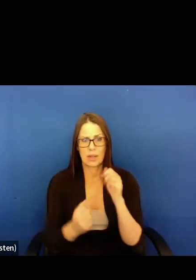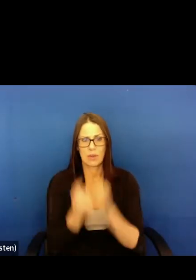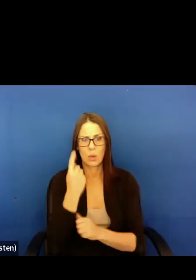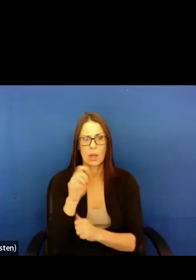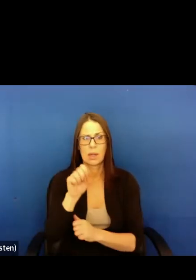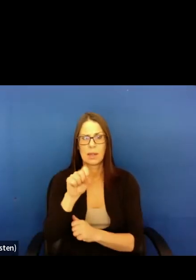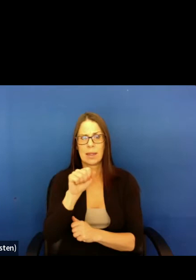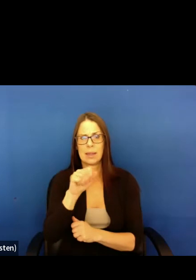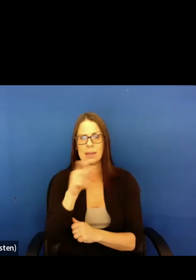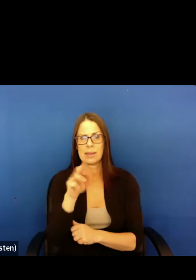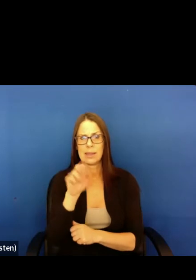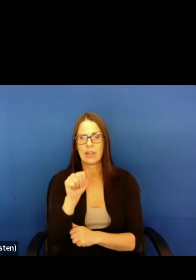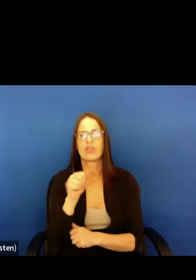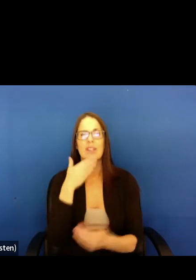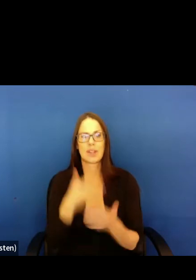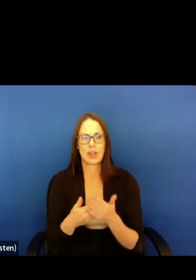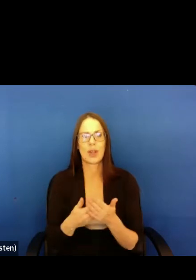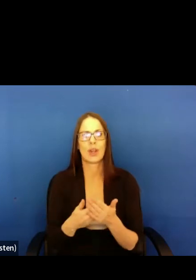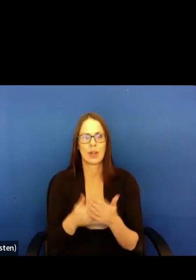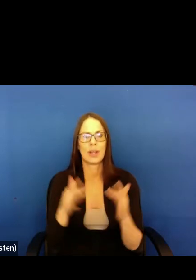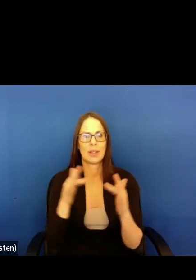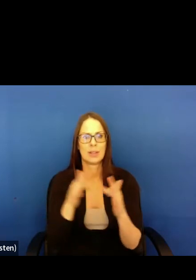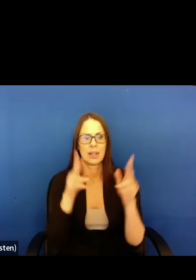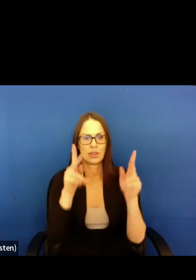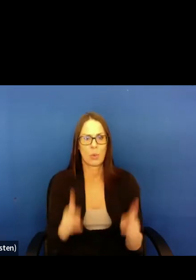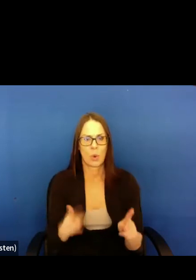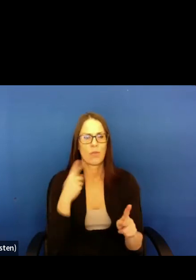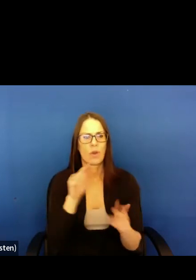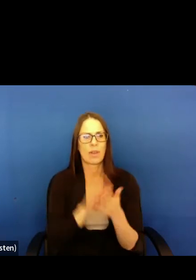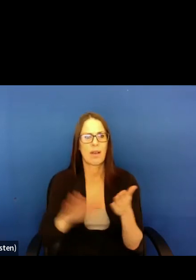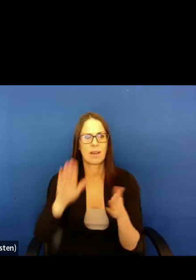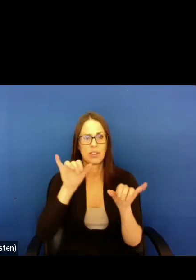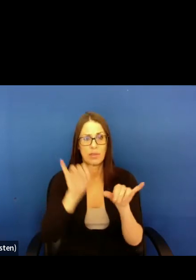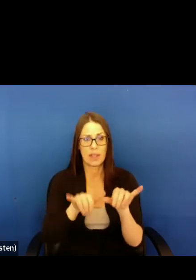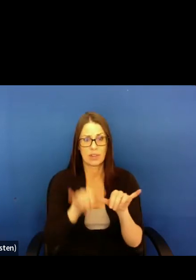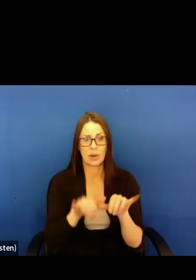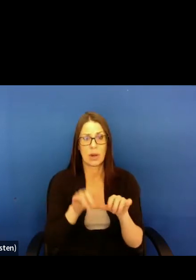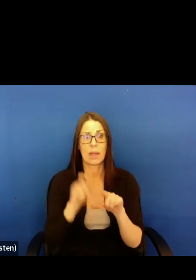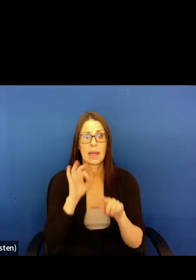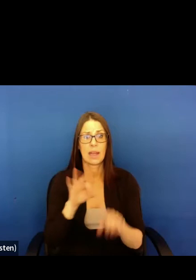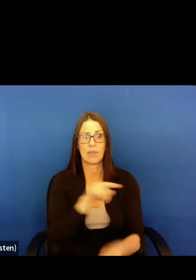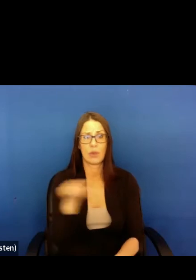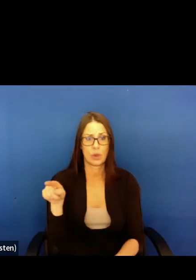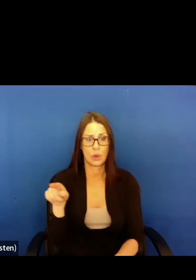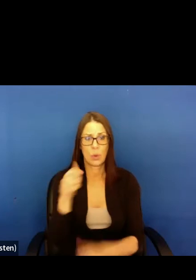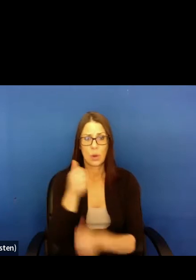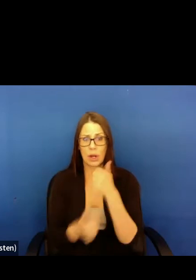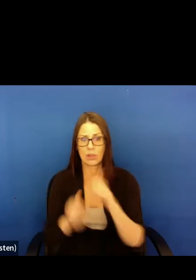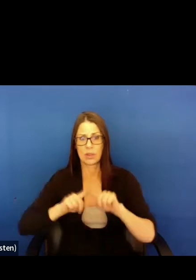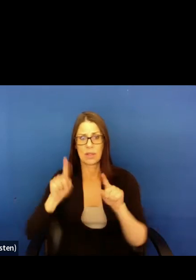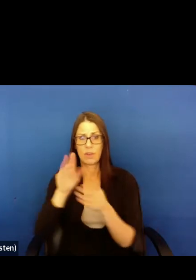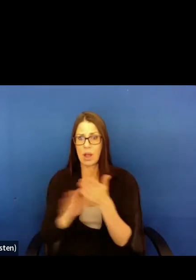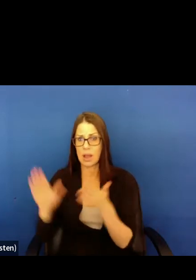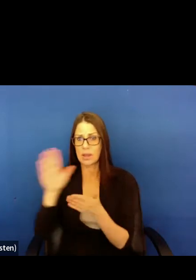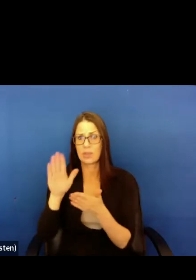Sandra is also a good touch point through at least the College of Engineering. But for those of you that are under other colleges, you